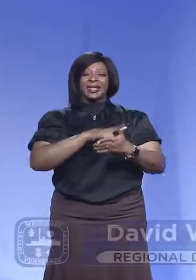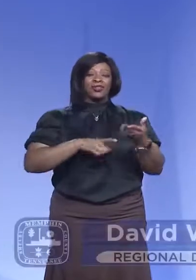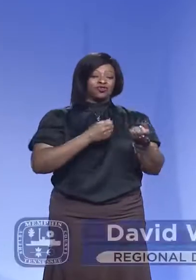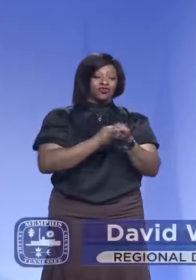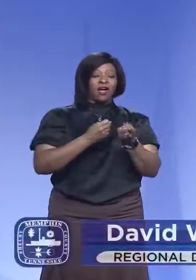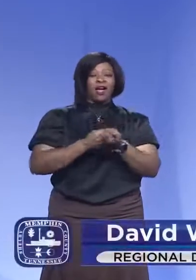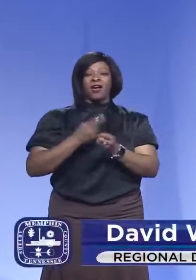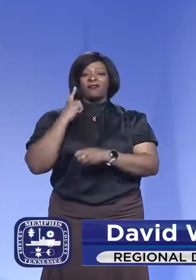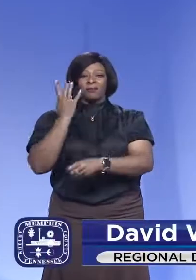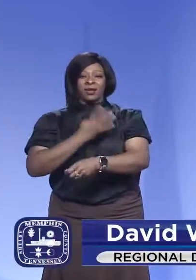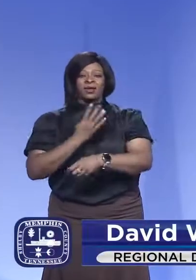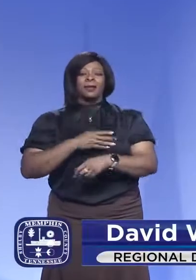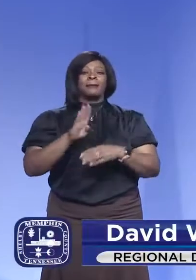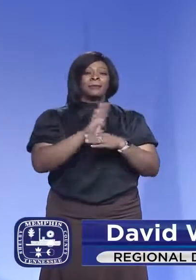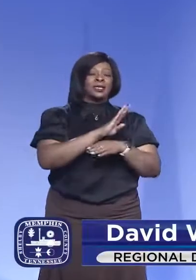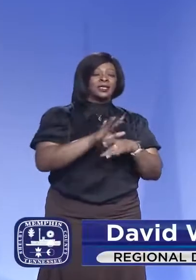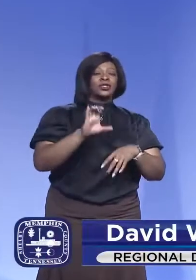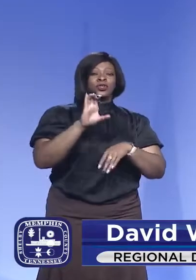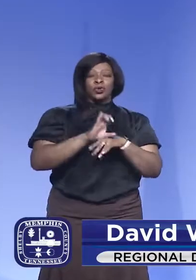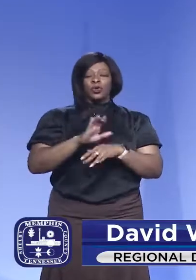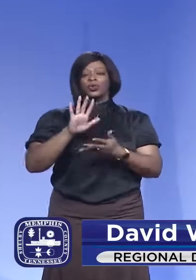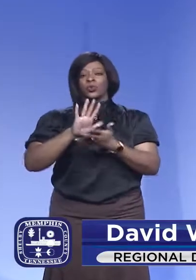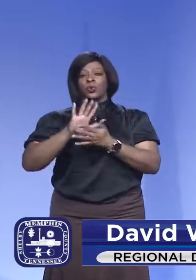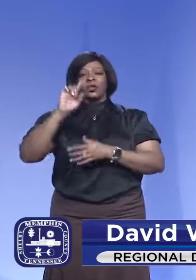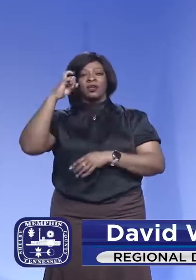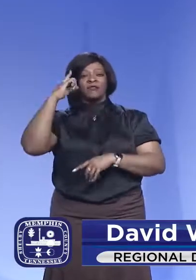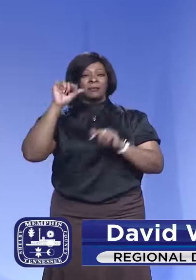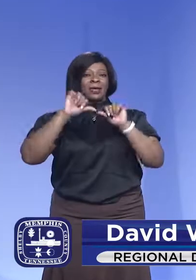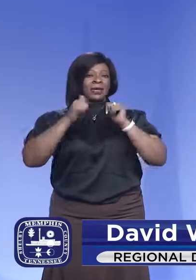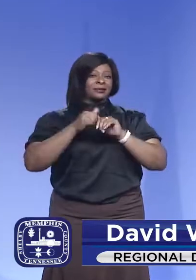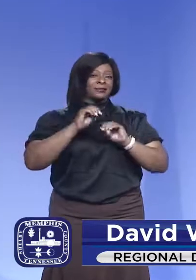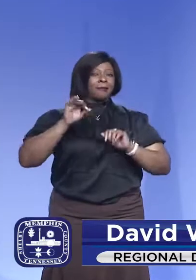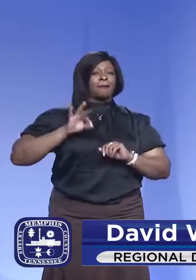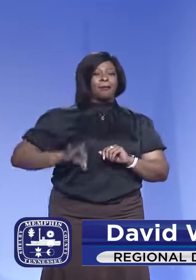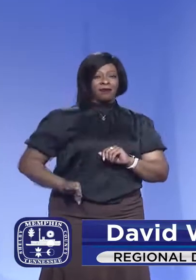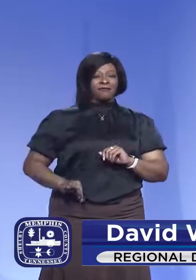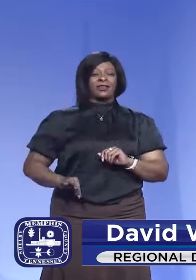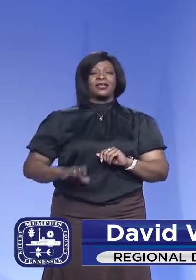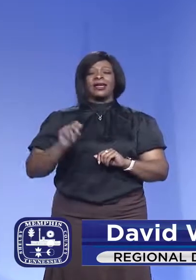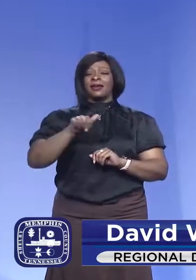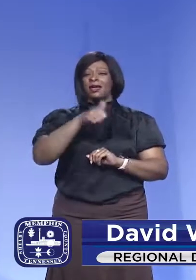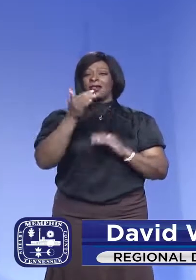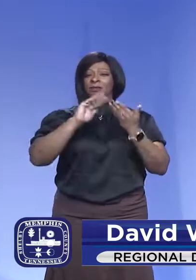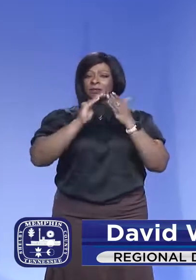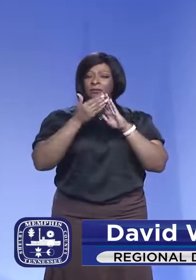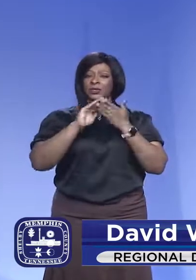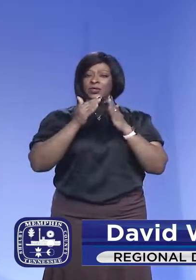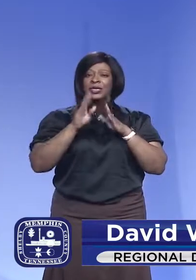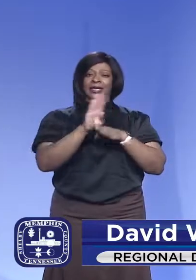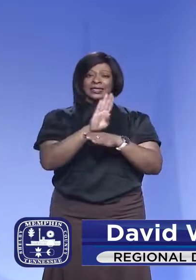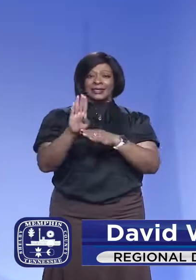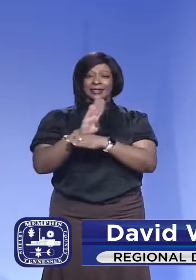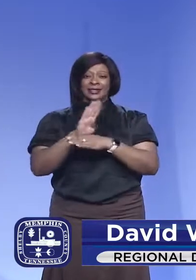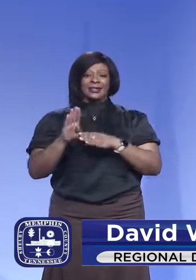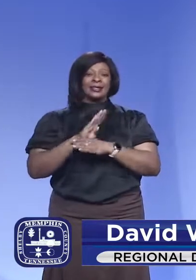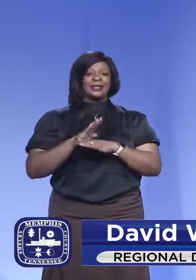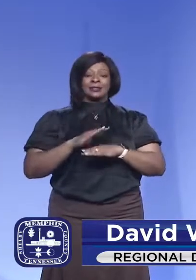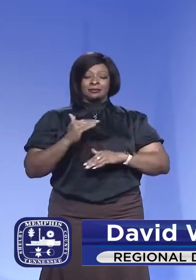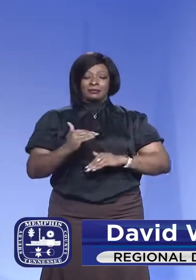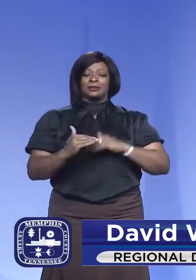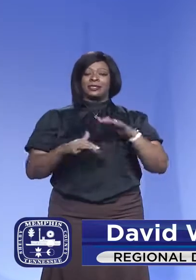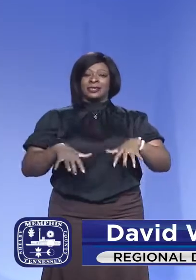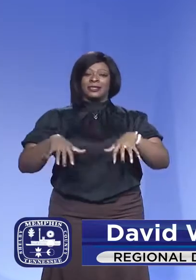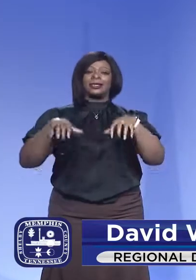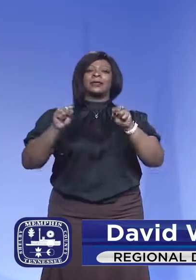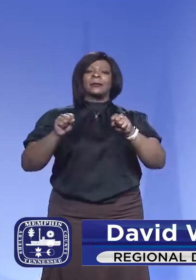for businesses, churches, schools, government agencies, nonprofits, and other community entities to step up and host